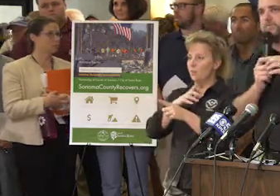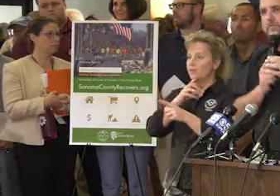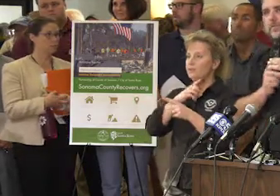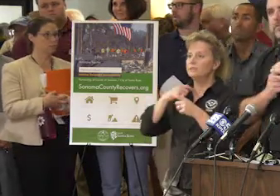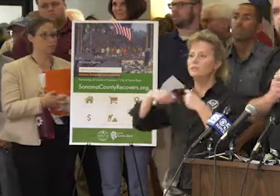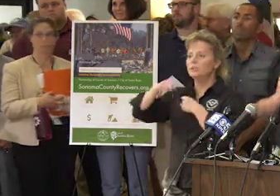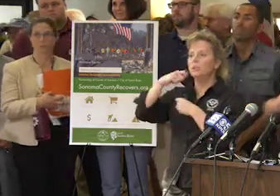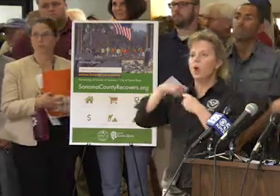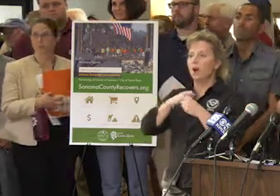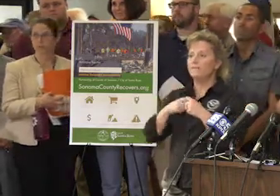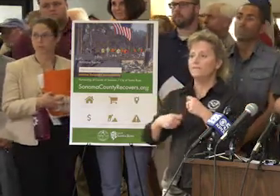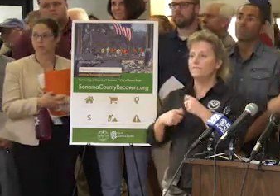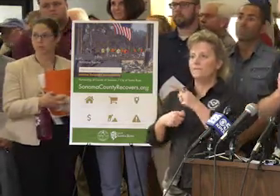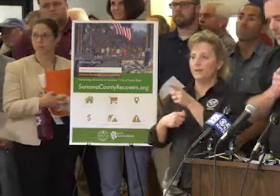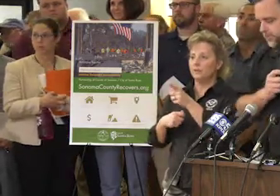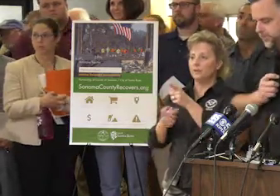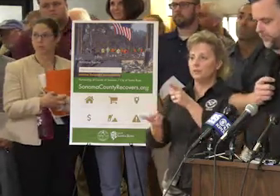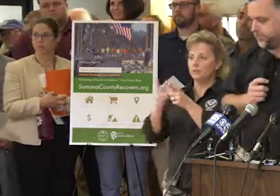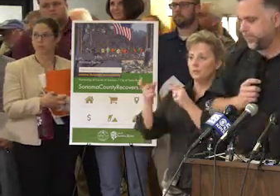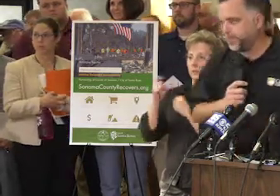scarf.